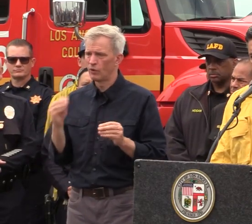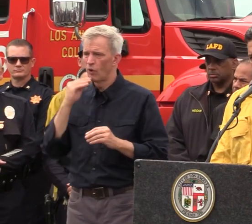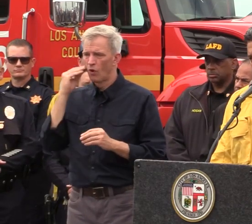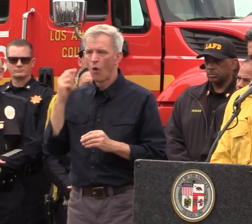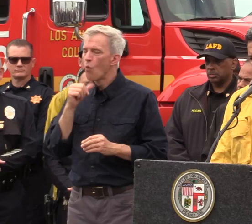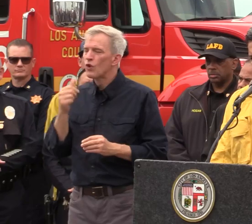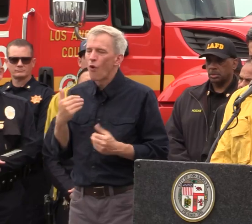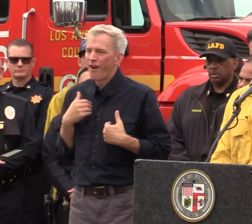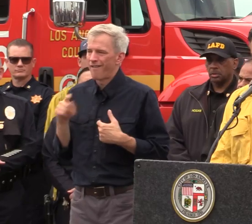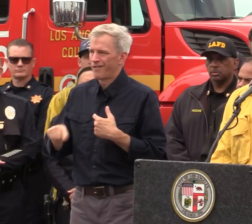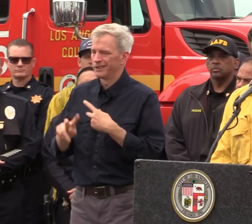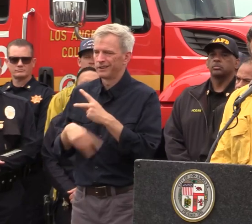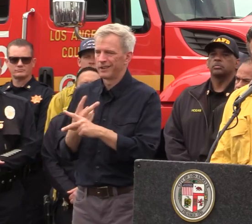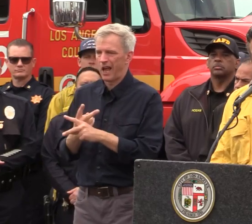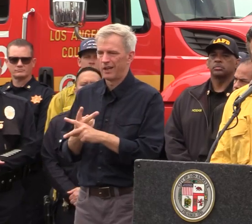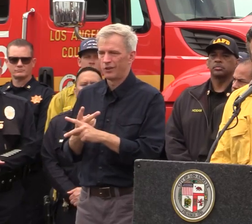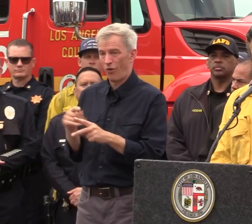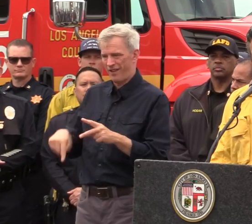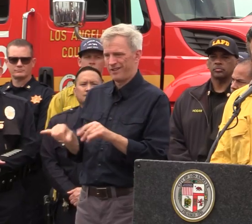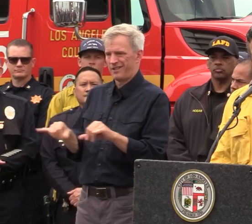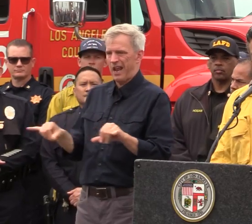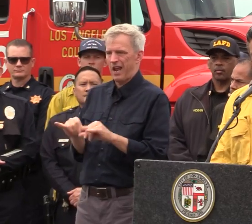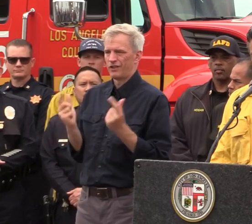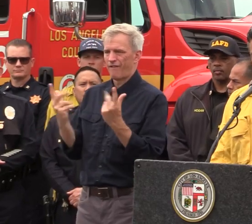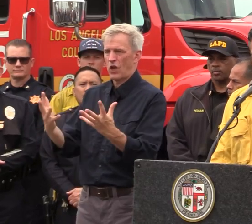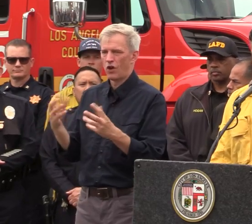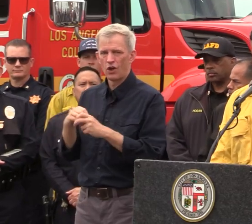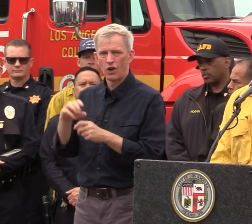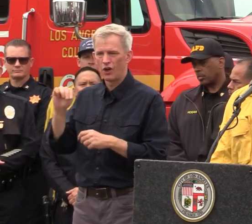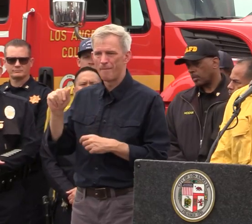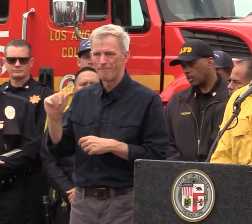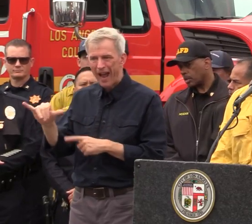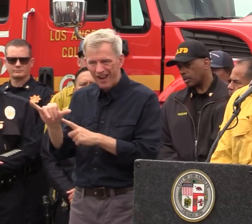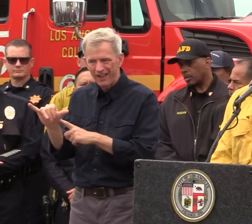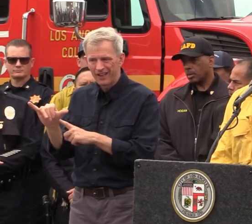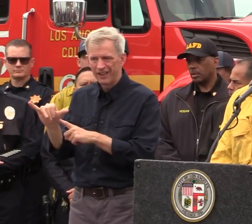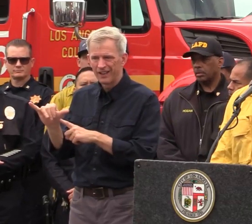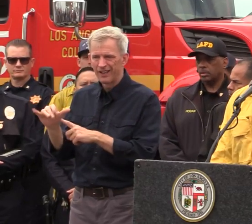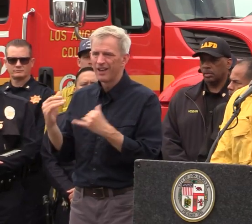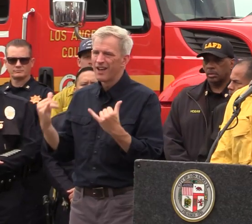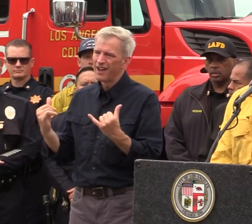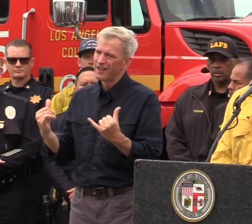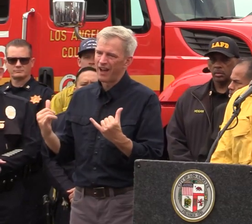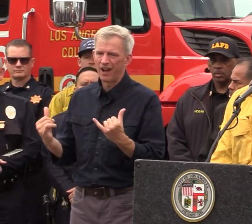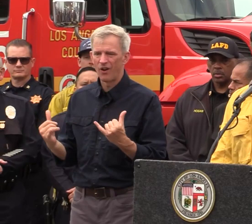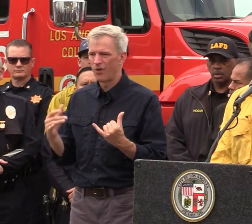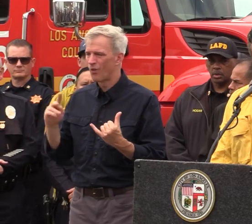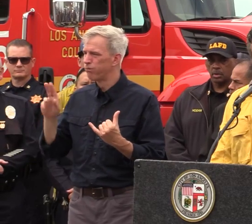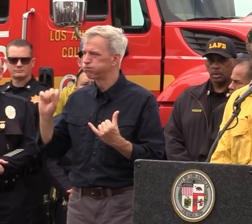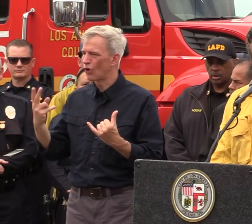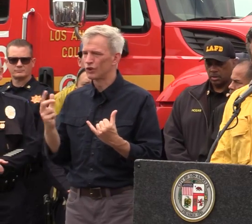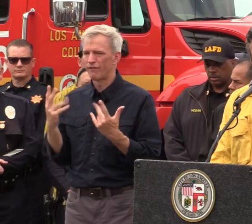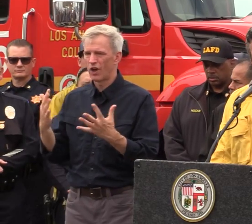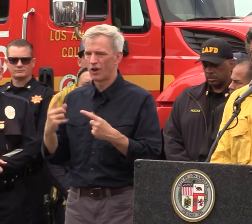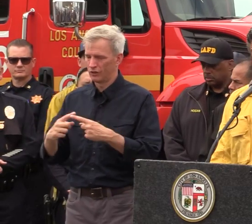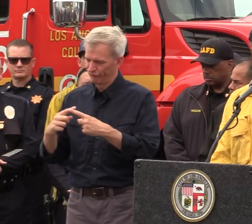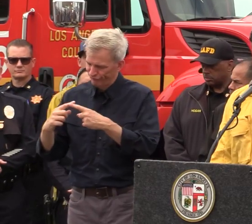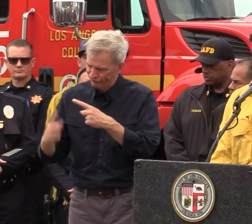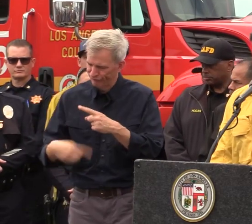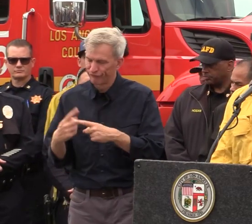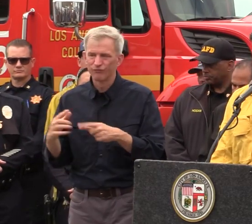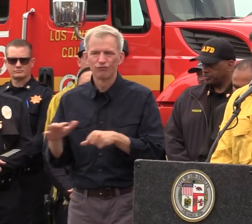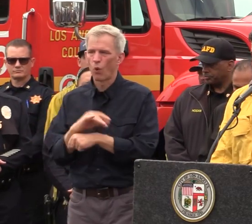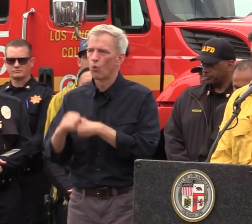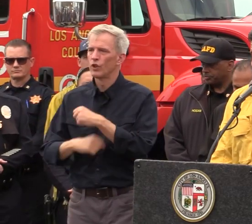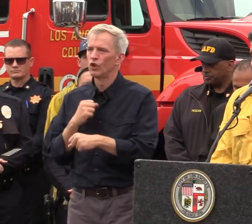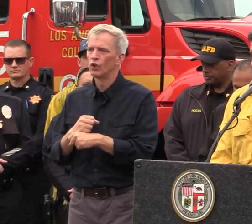in May. I think we really have to think about brush fires as a year-round challenge. And